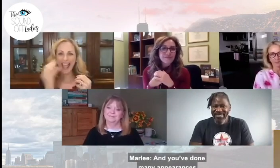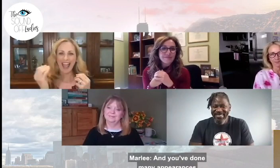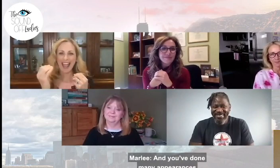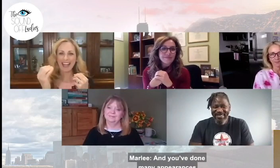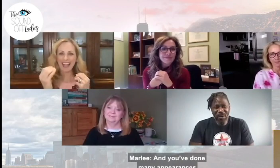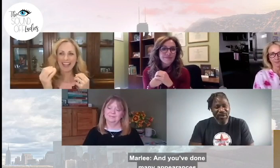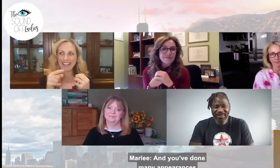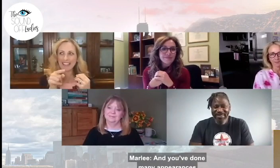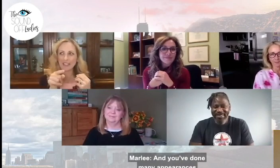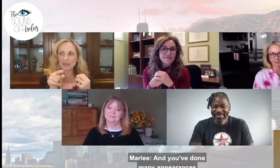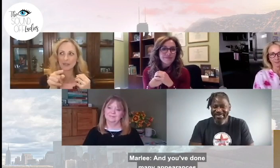And you're an actor too, right?